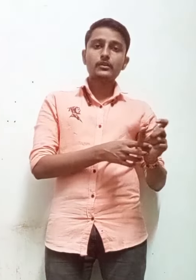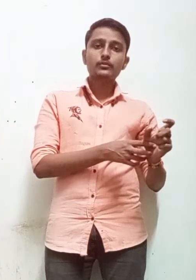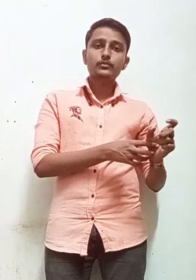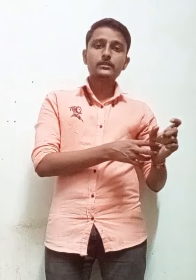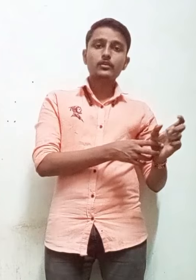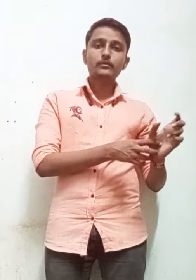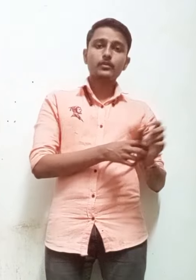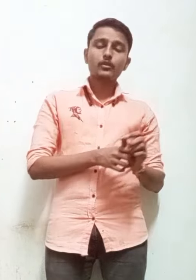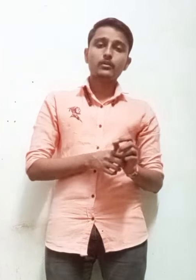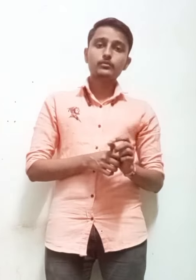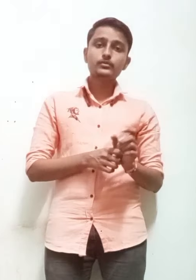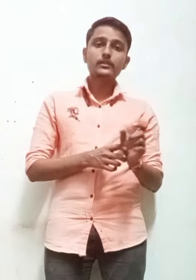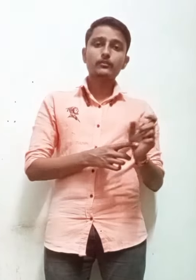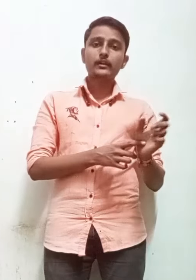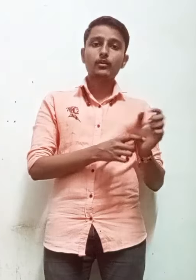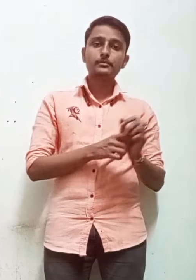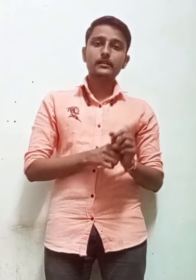without using of an object.